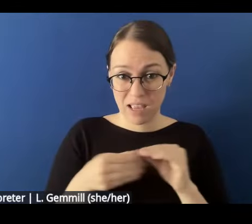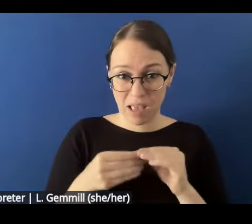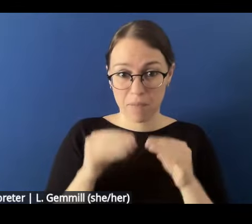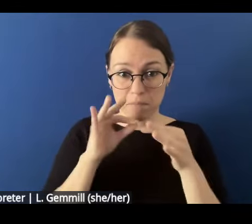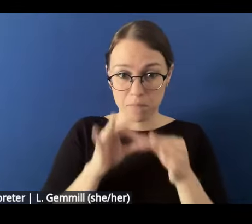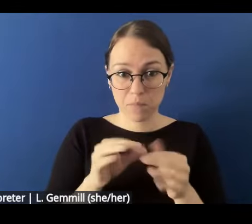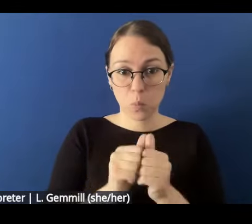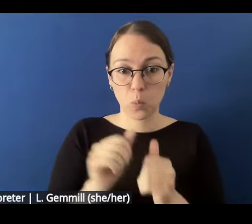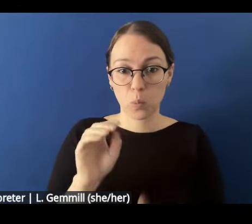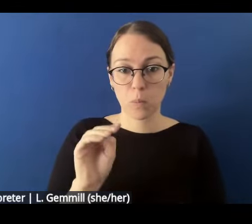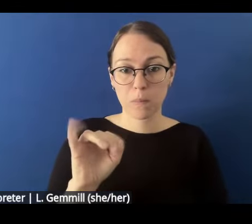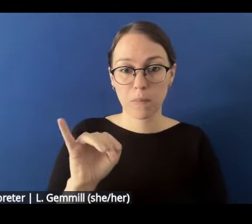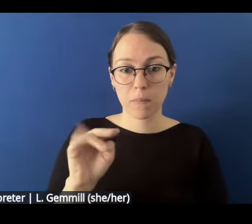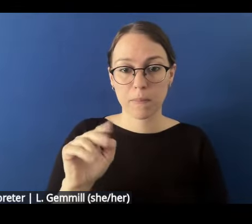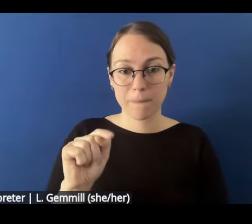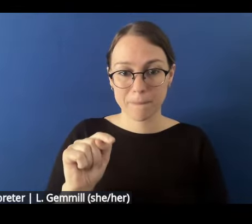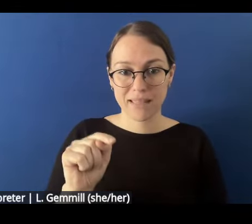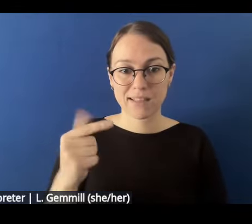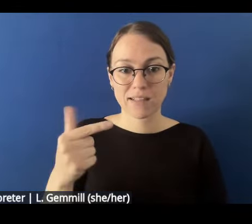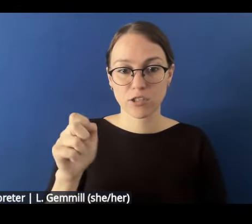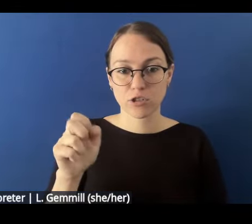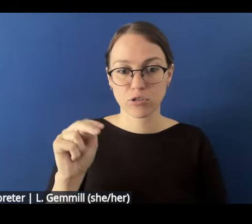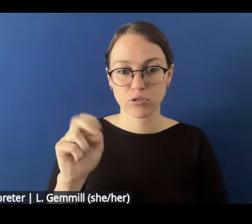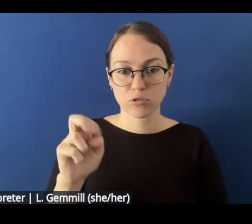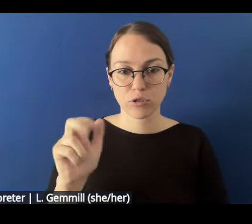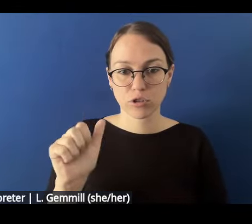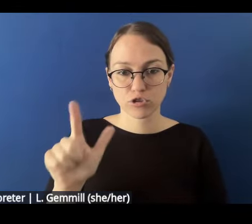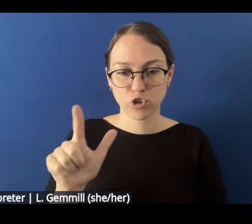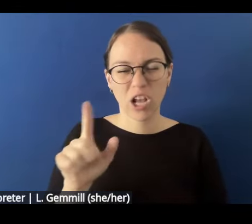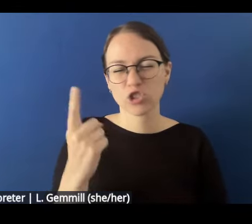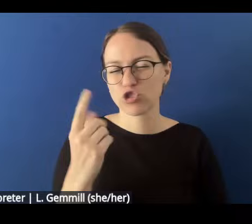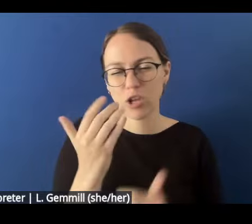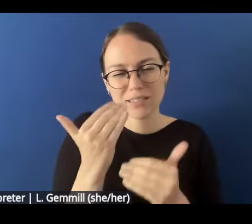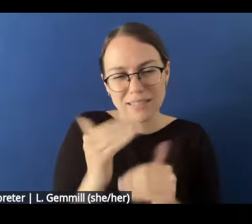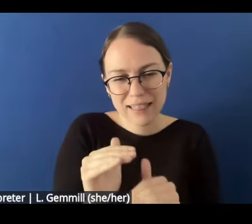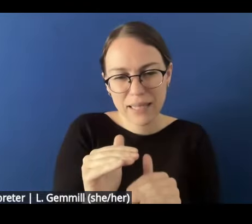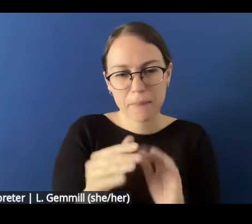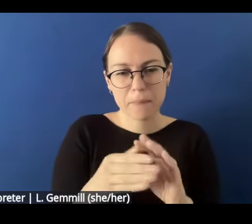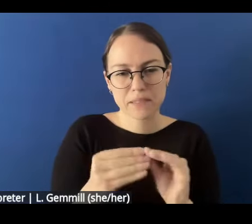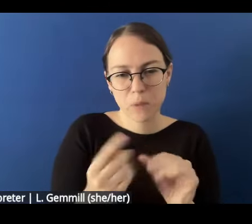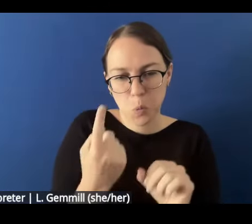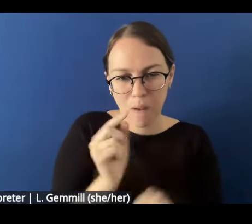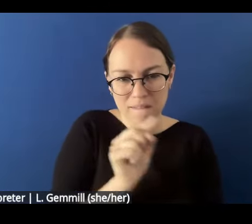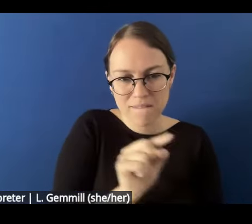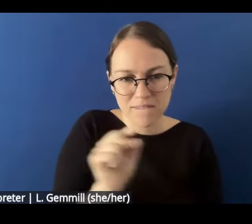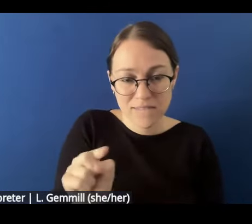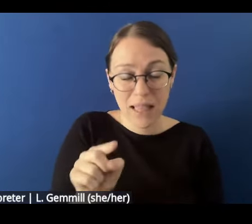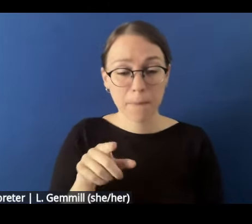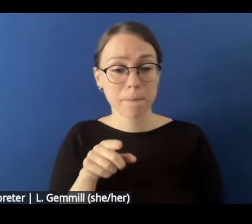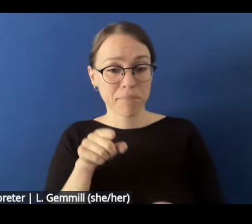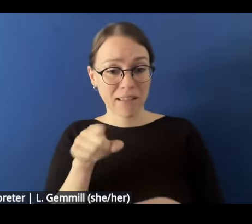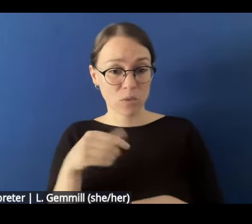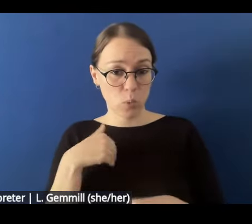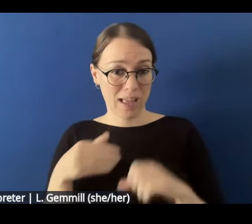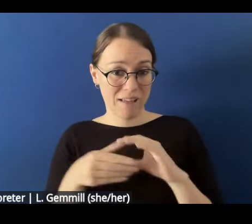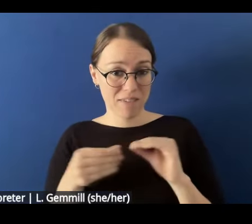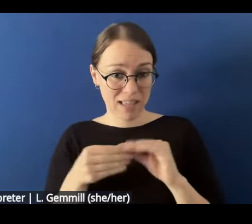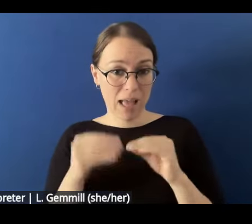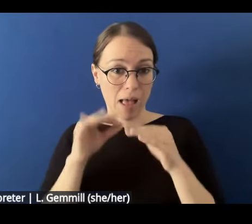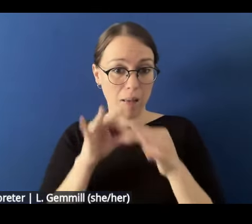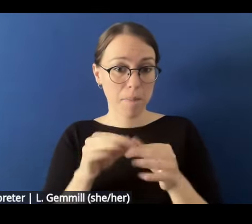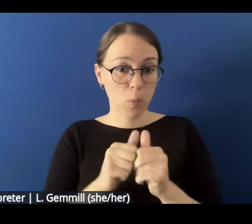just speak to one of them. If you've got comments that are related very specifically to petitions or to, or I'm sorry, to candidates